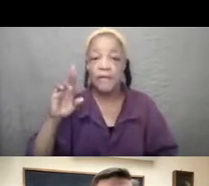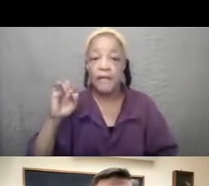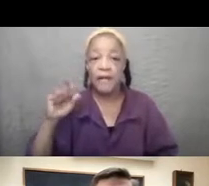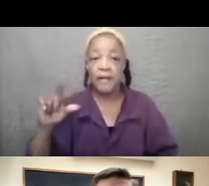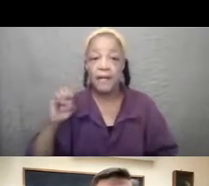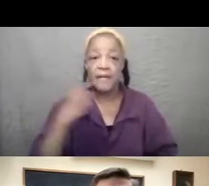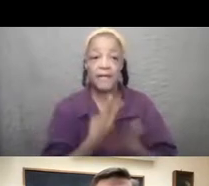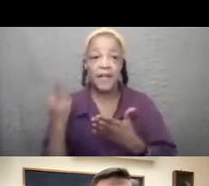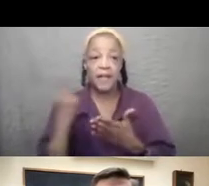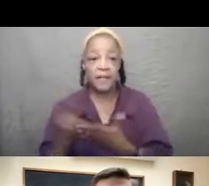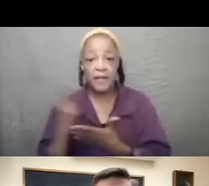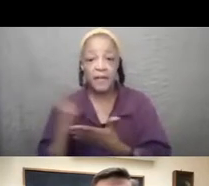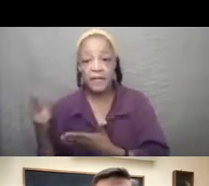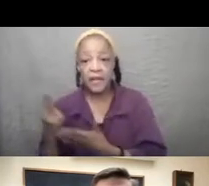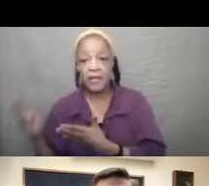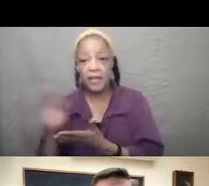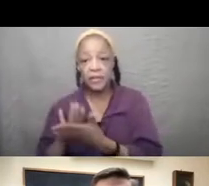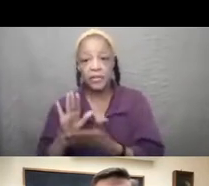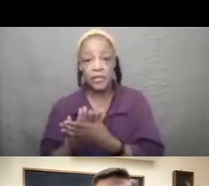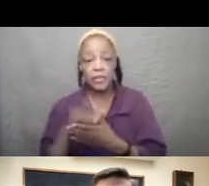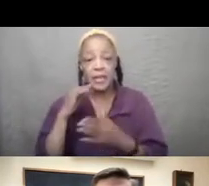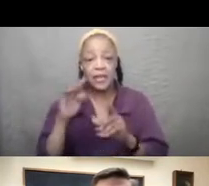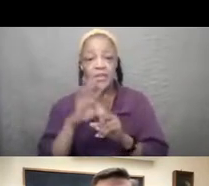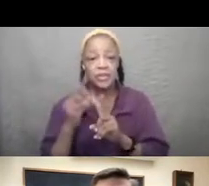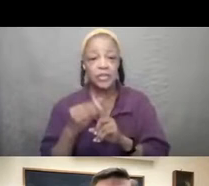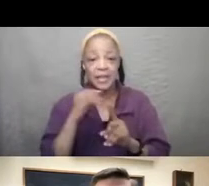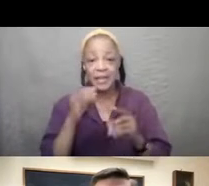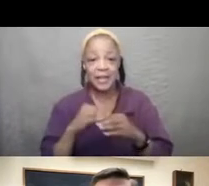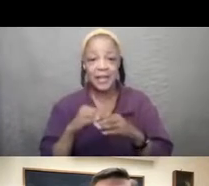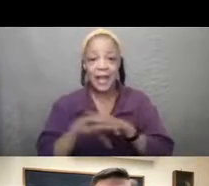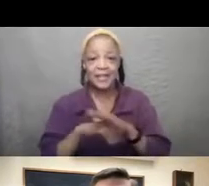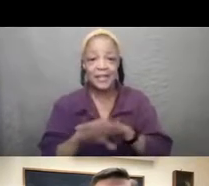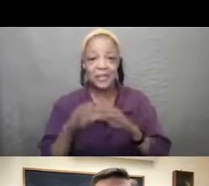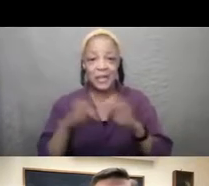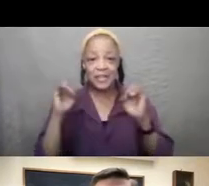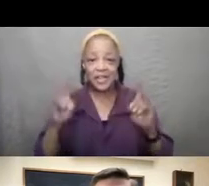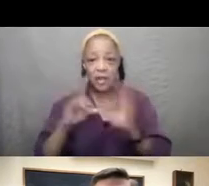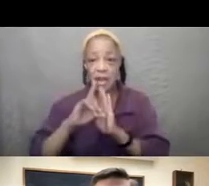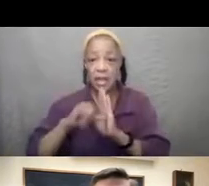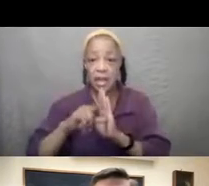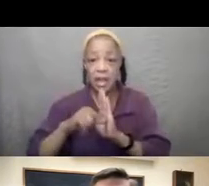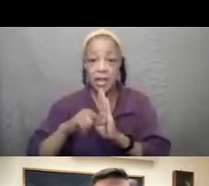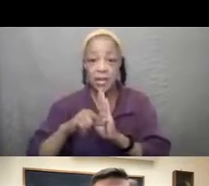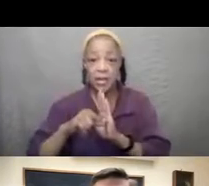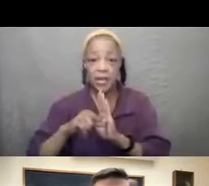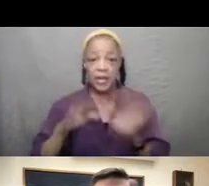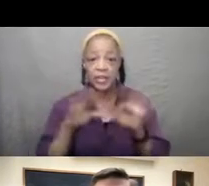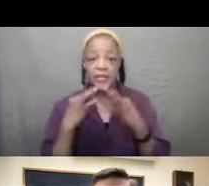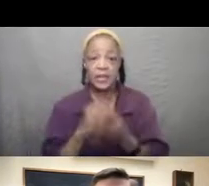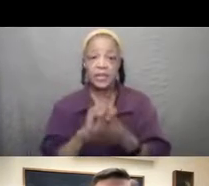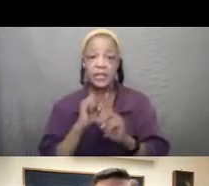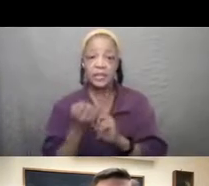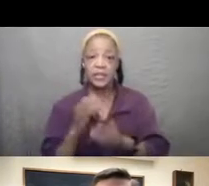many grades because his circumstances did not allow access to education. Later, his family circumstances improved and he